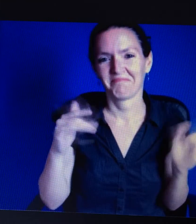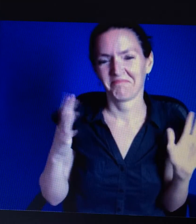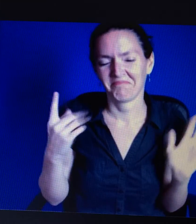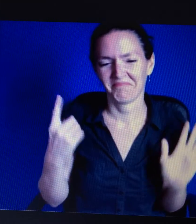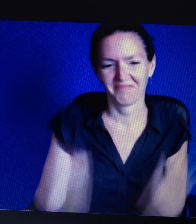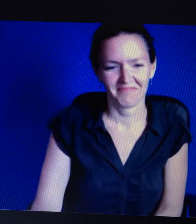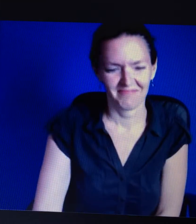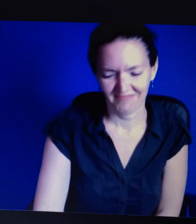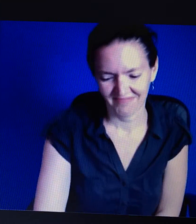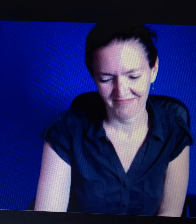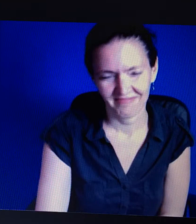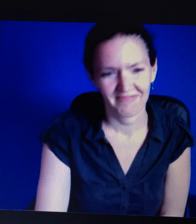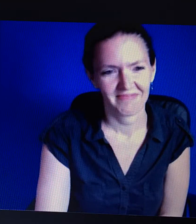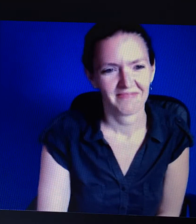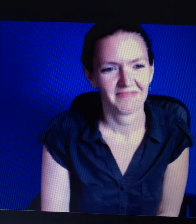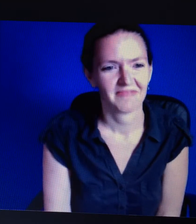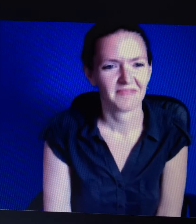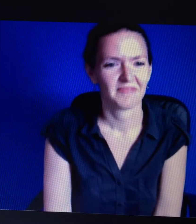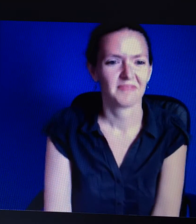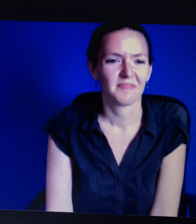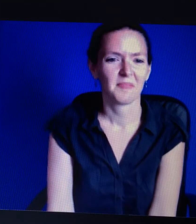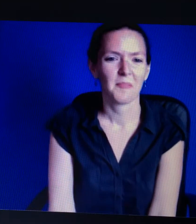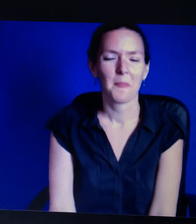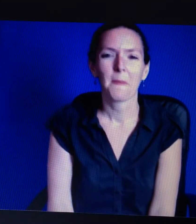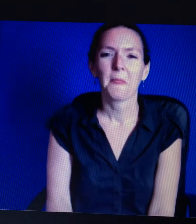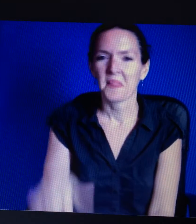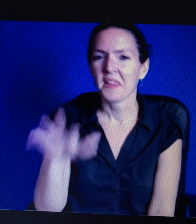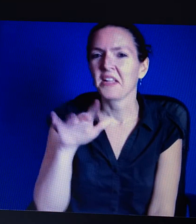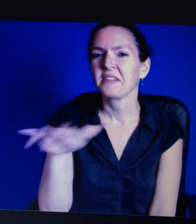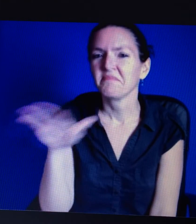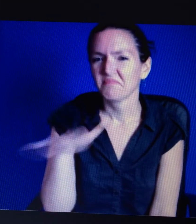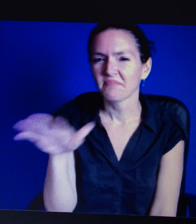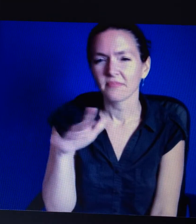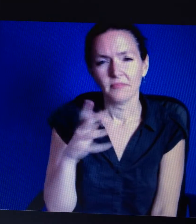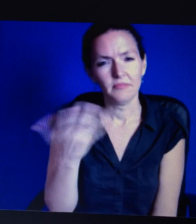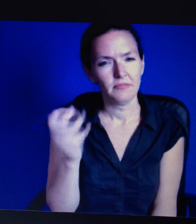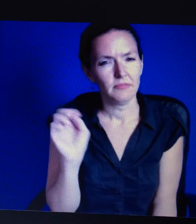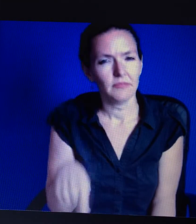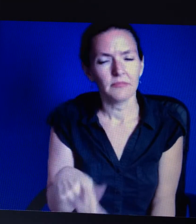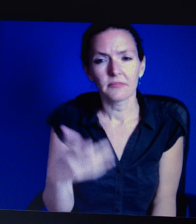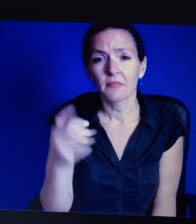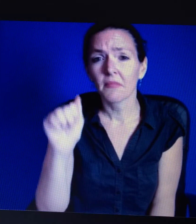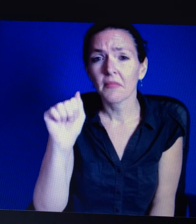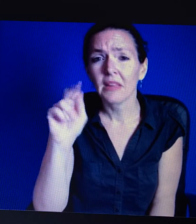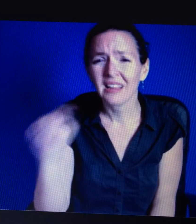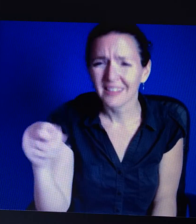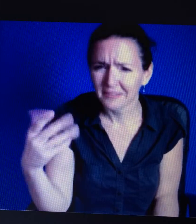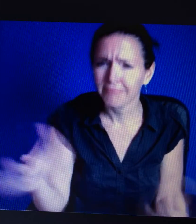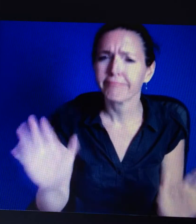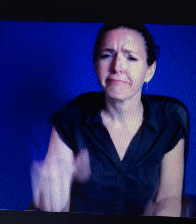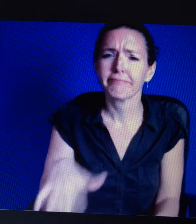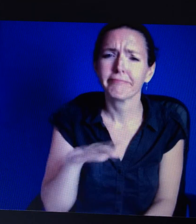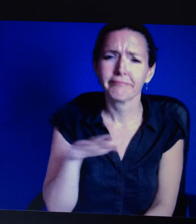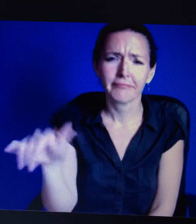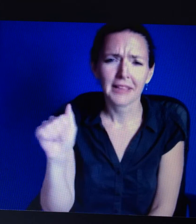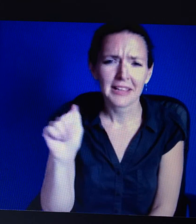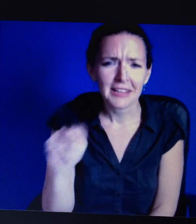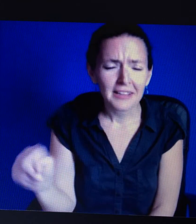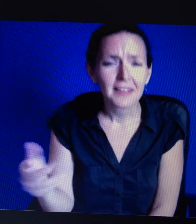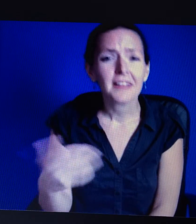People talk like that all the time, but only in ASL there's only one, and that's the 3rd one. But if you're talking about someone and they're not in the